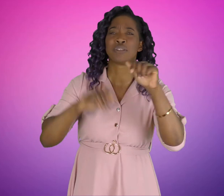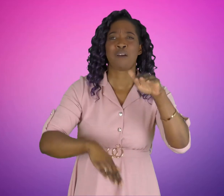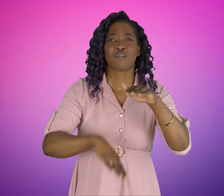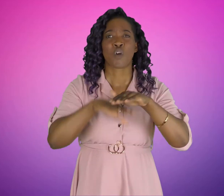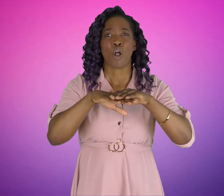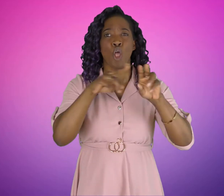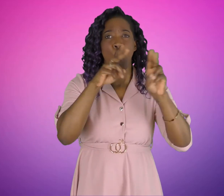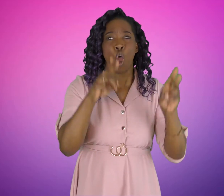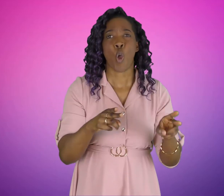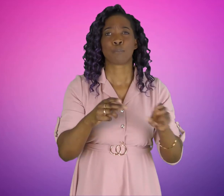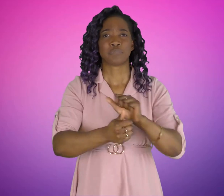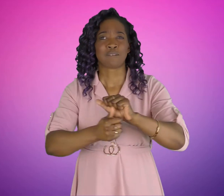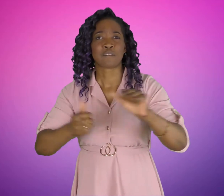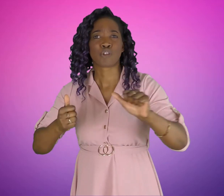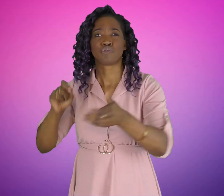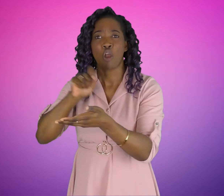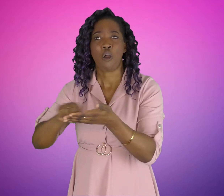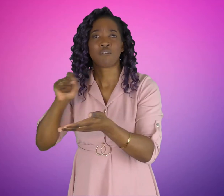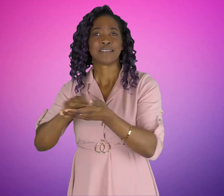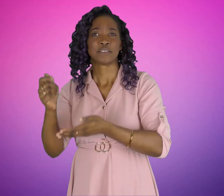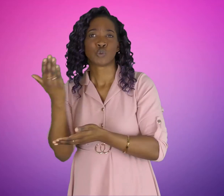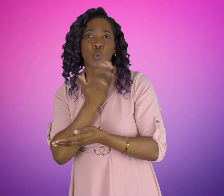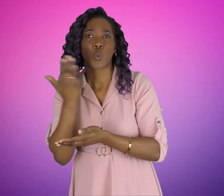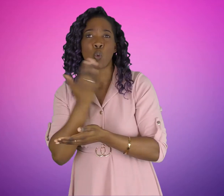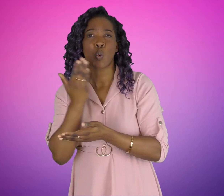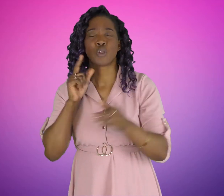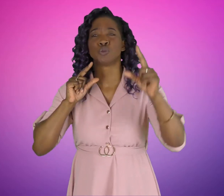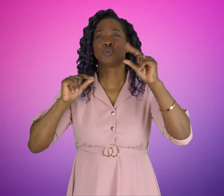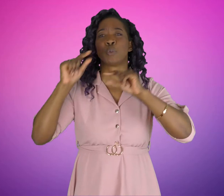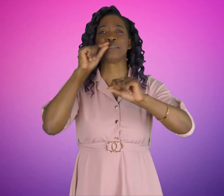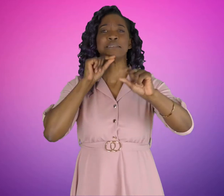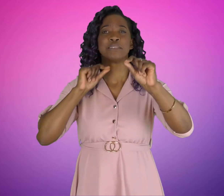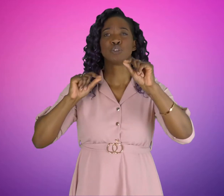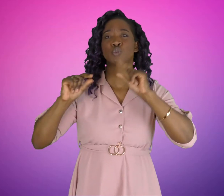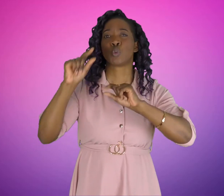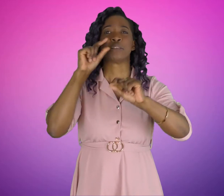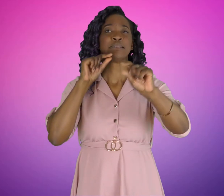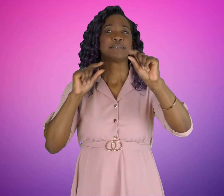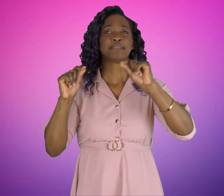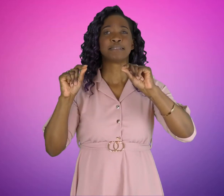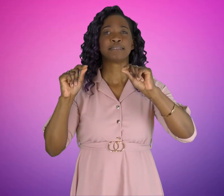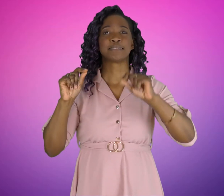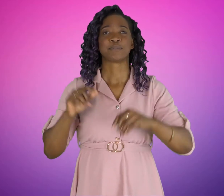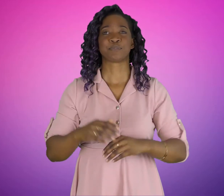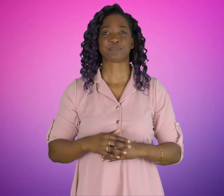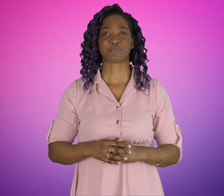birdsong, filling their homes, factories, offices, schools. Tweet,